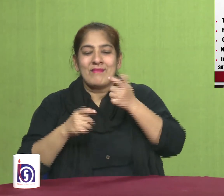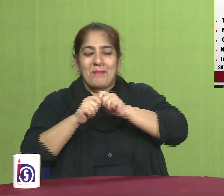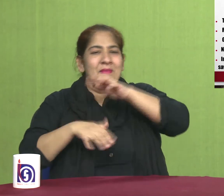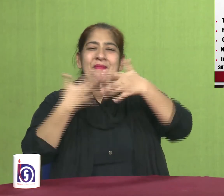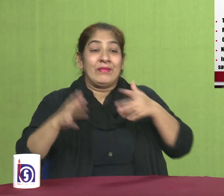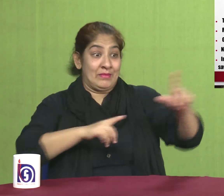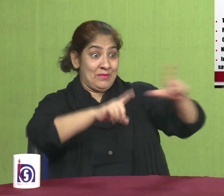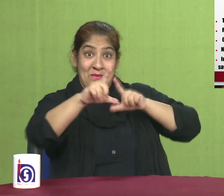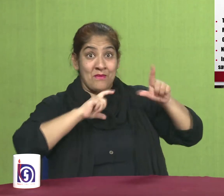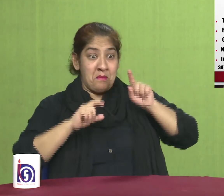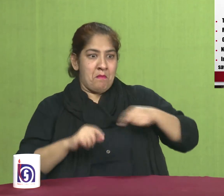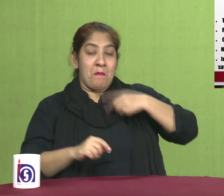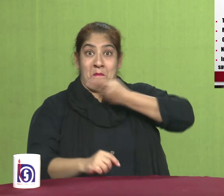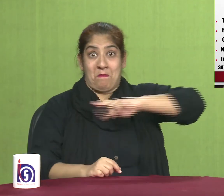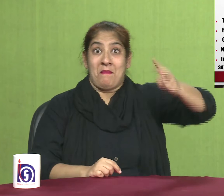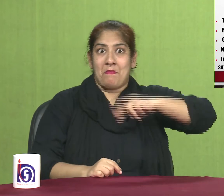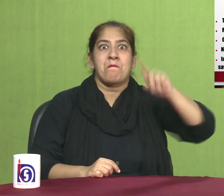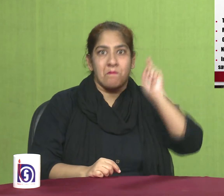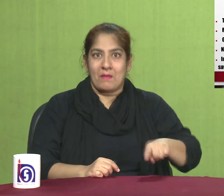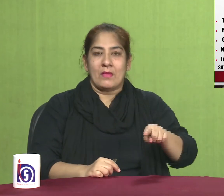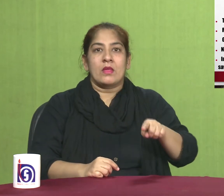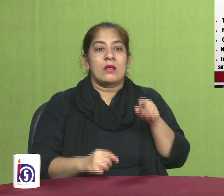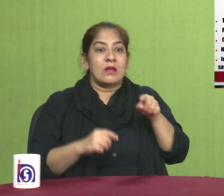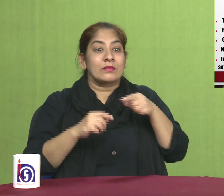interest paid is charged to company